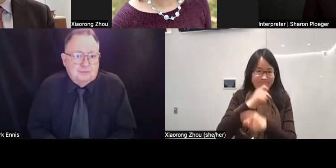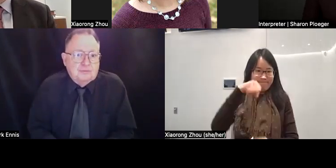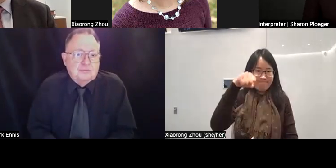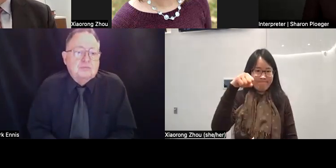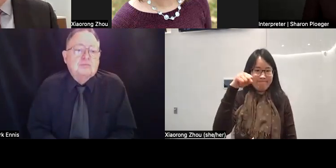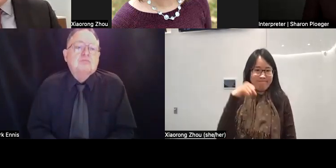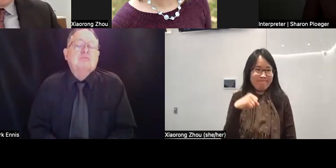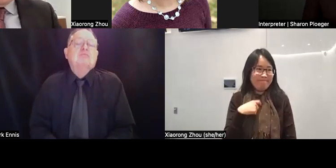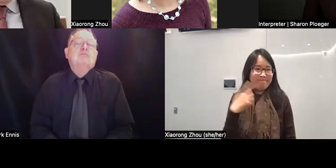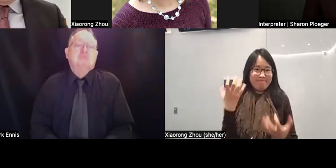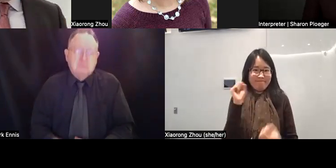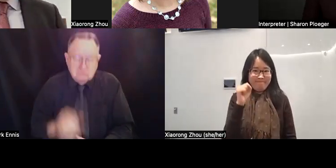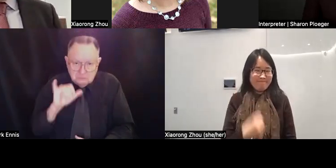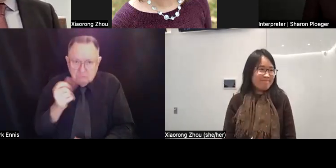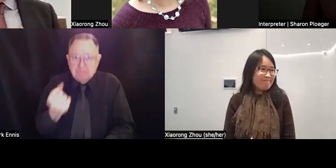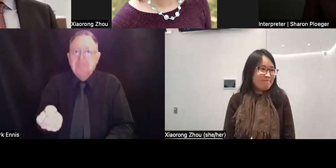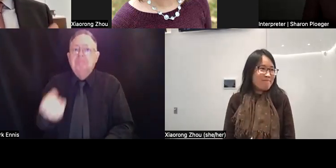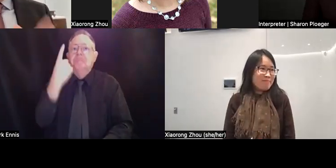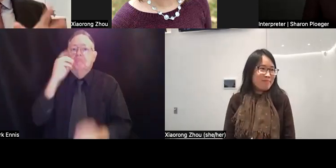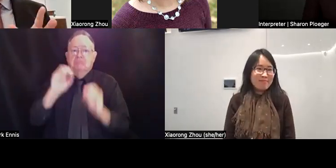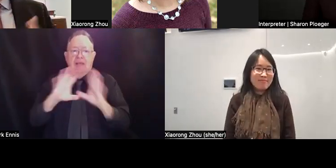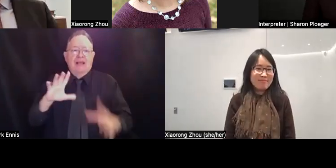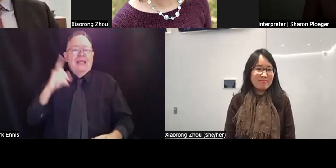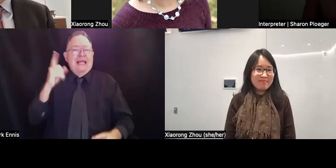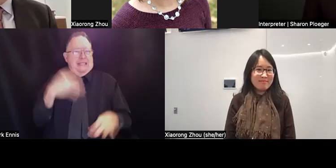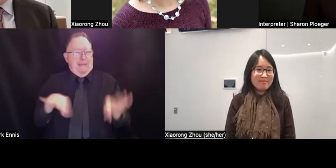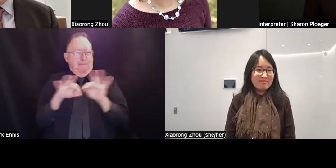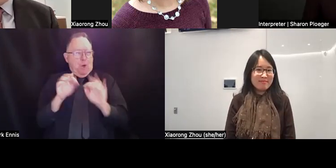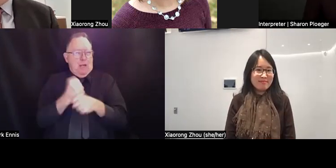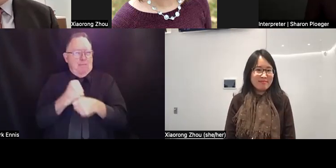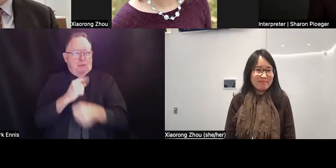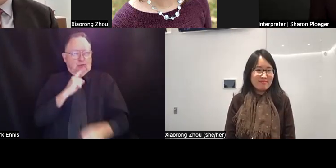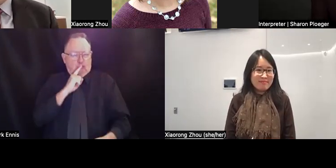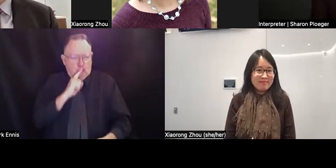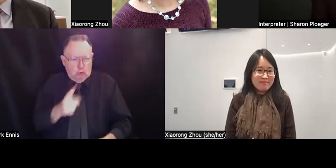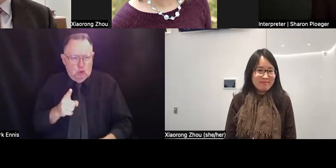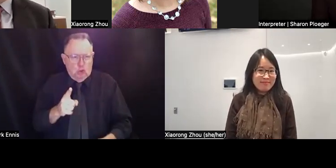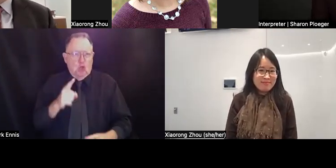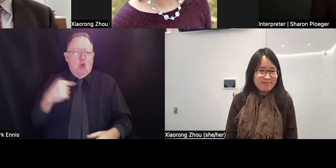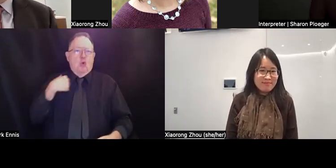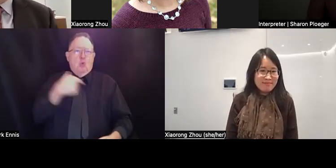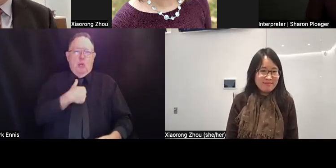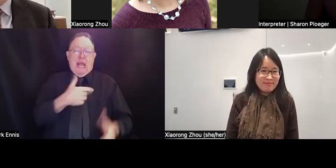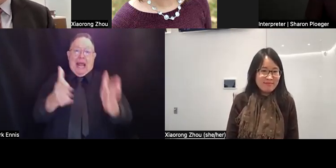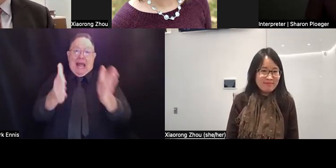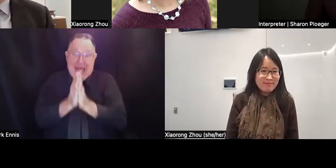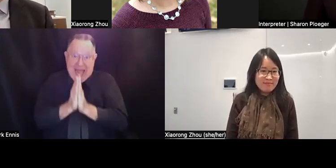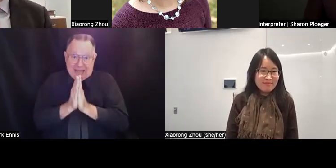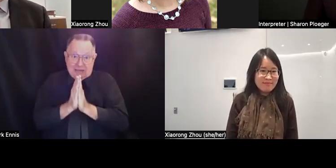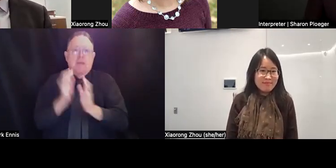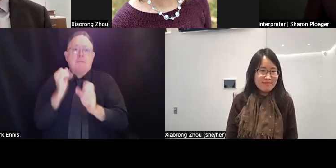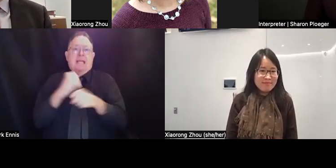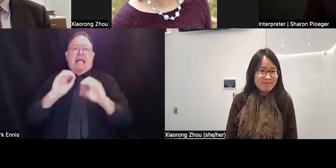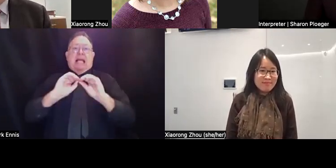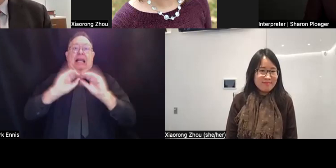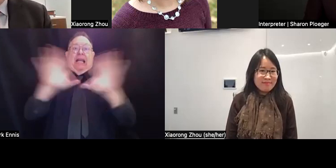Correct. Okay. Correct. Great. It's always important to make sure that when we make our asks that we know exactly what the right type of help is going to be. So I